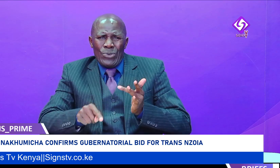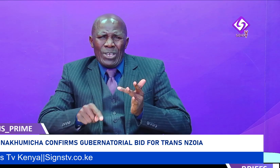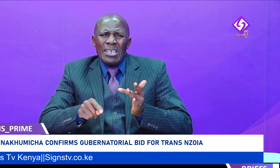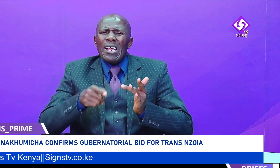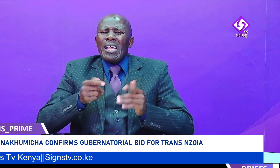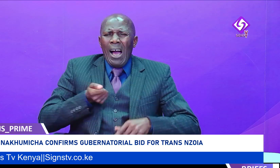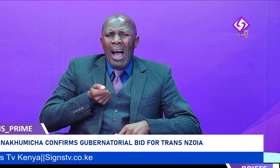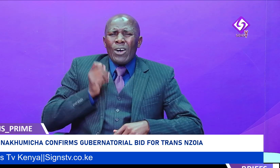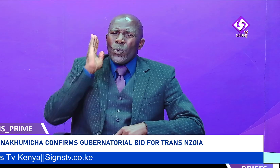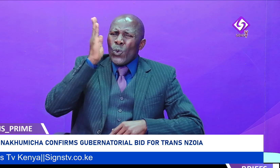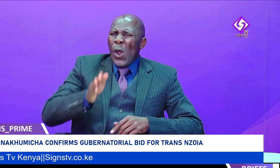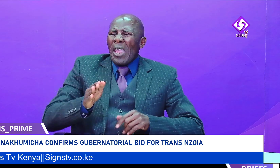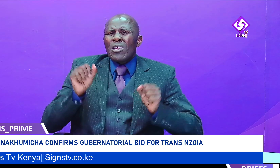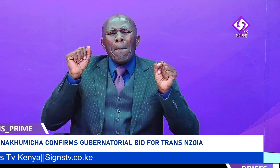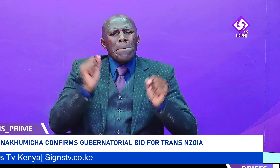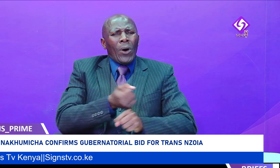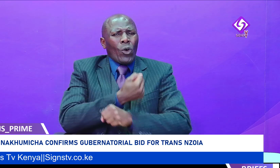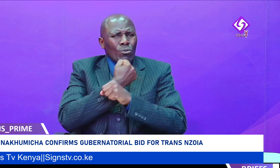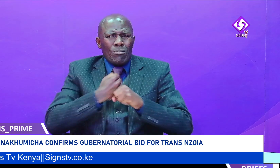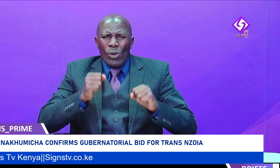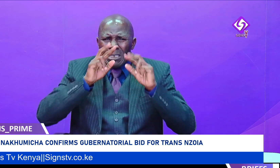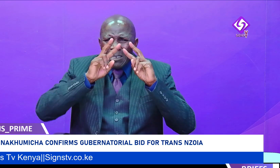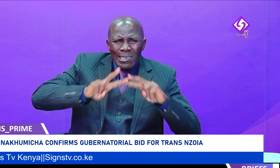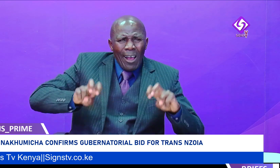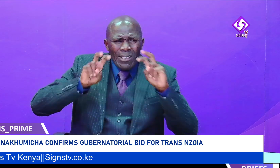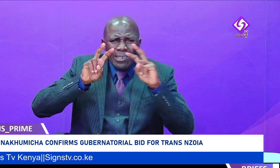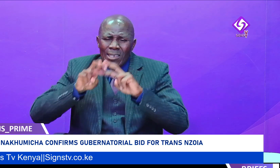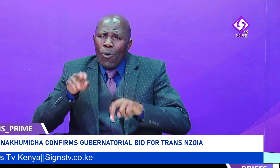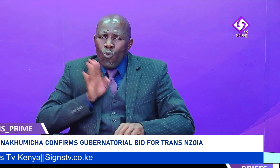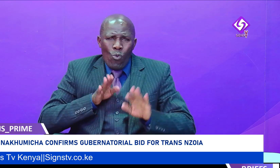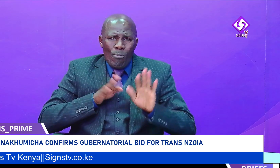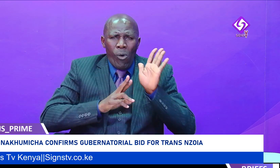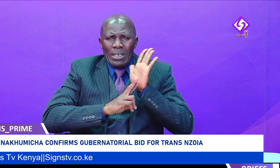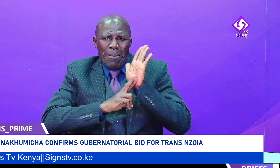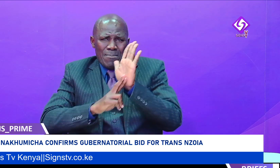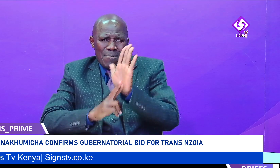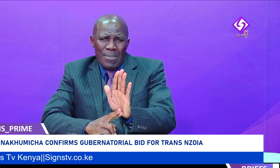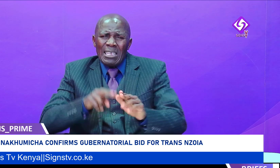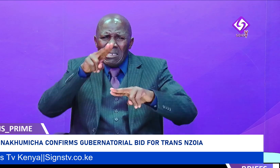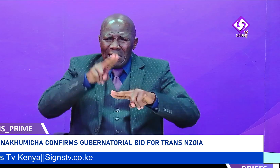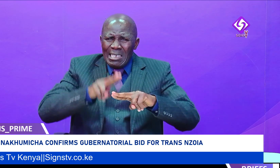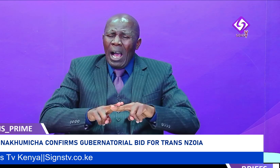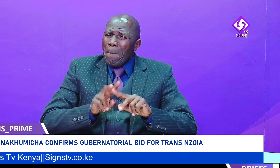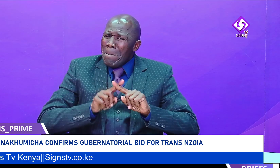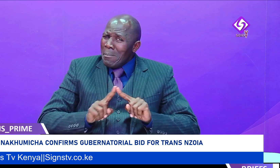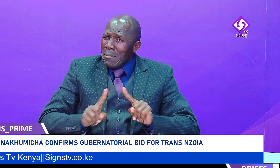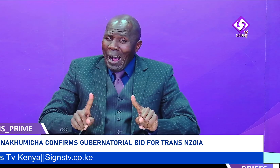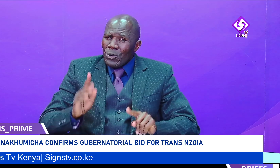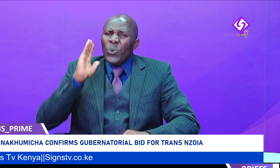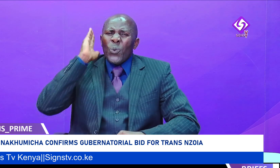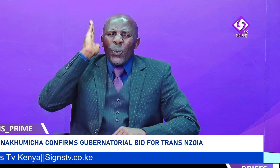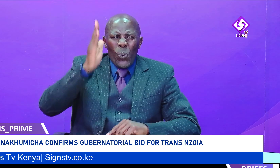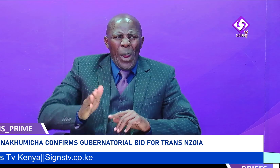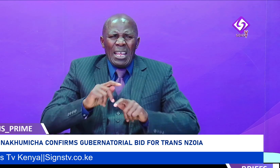She specifically clarified that she will not be seeking the women representative seat, but will